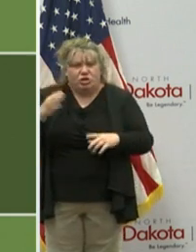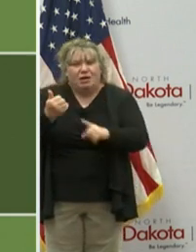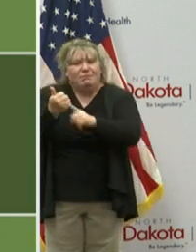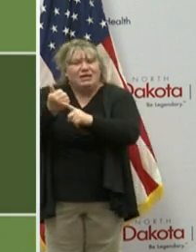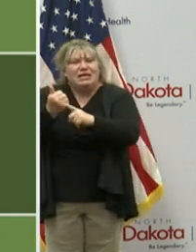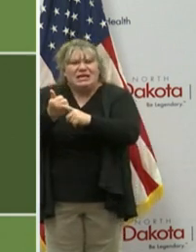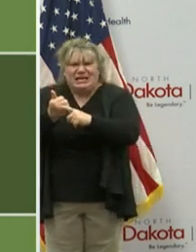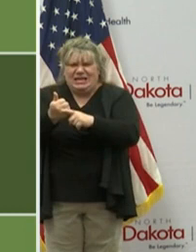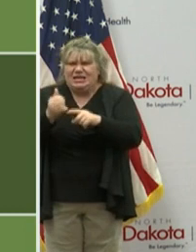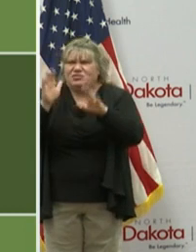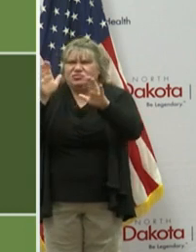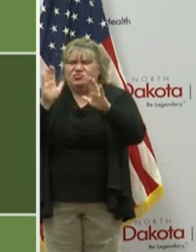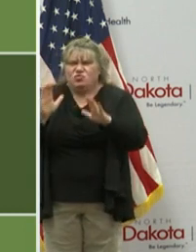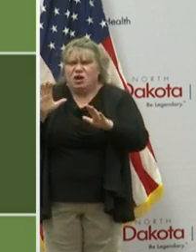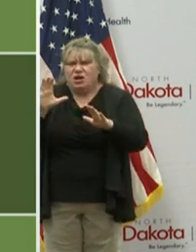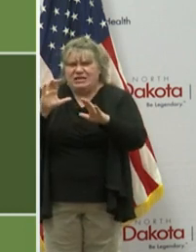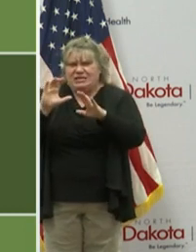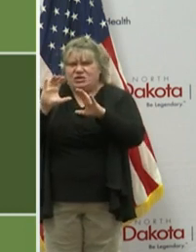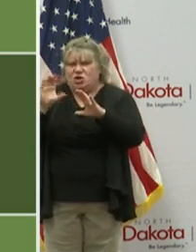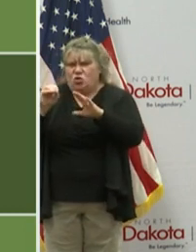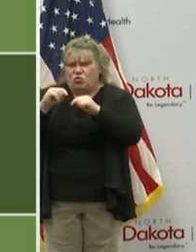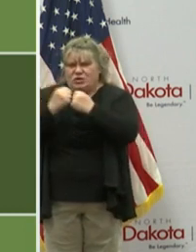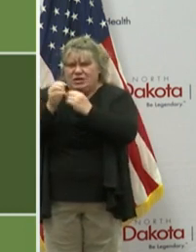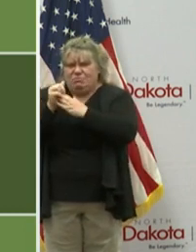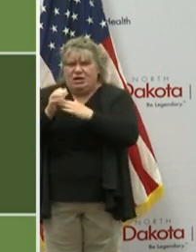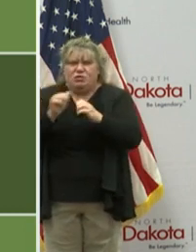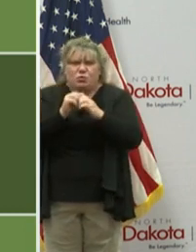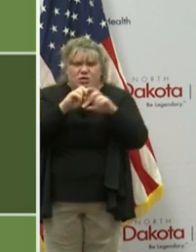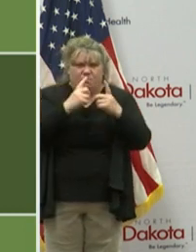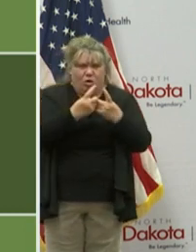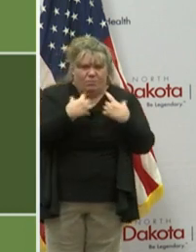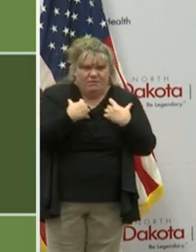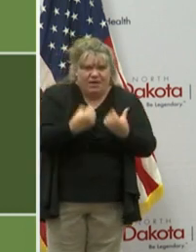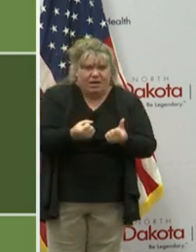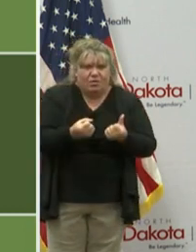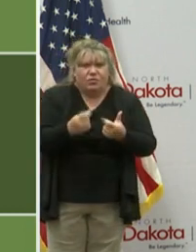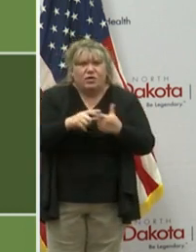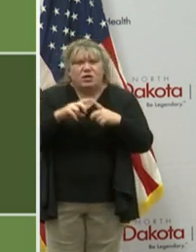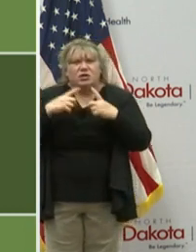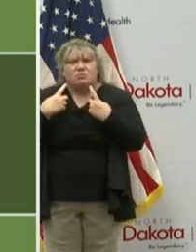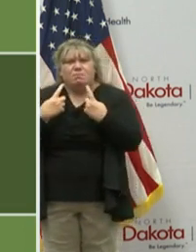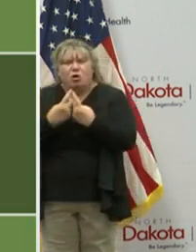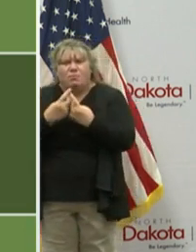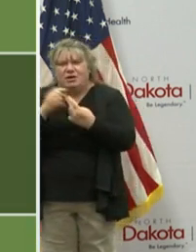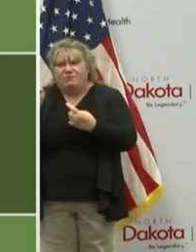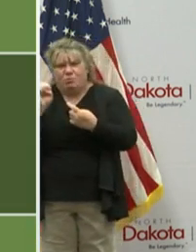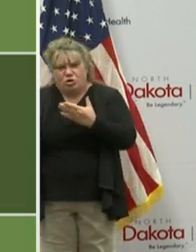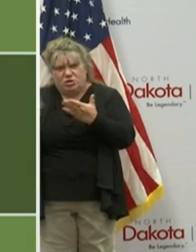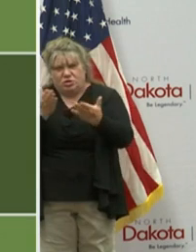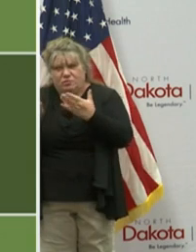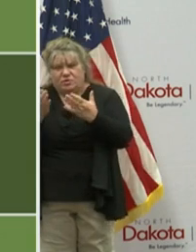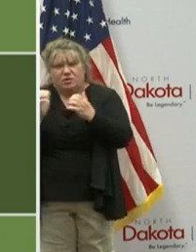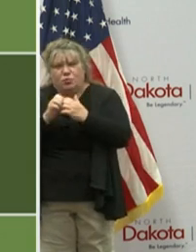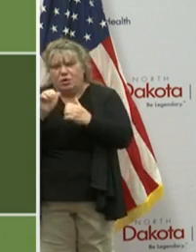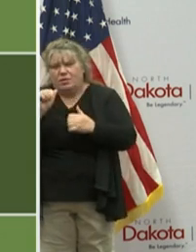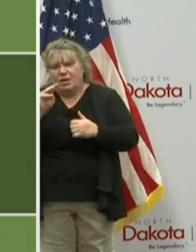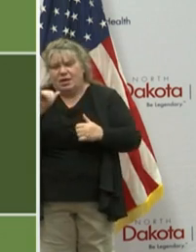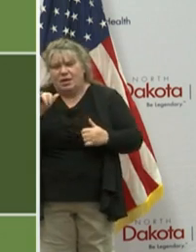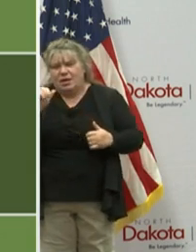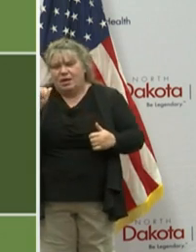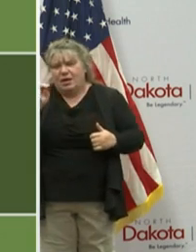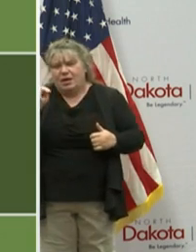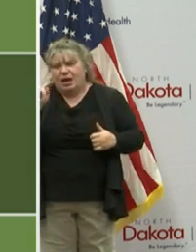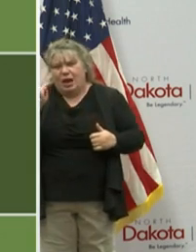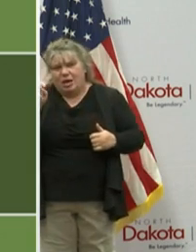he's got a great co-team leaders with Department of Health and Department of Emergency Services with Amy